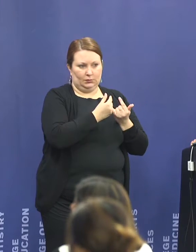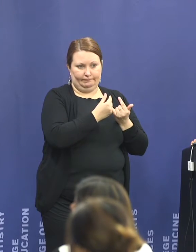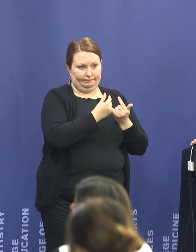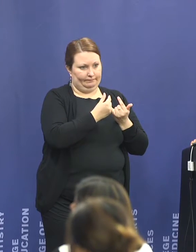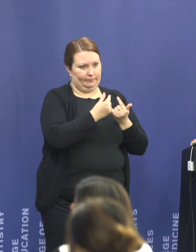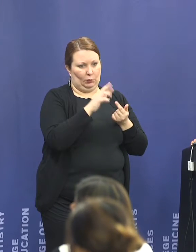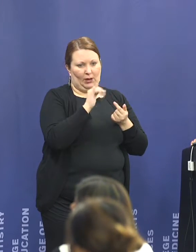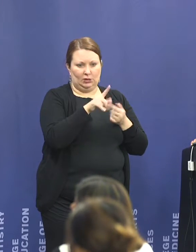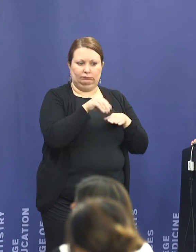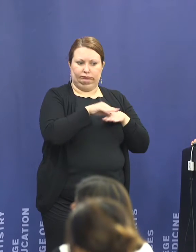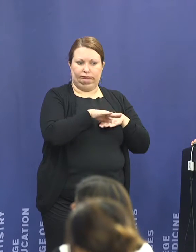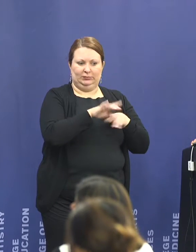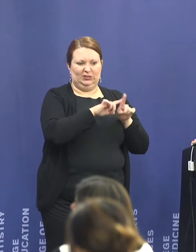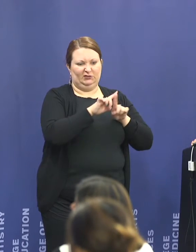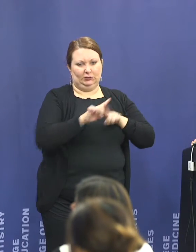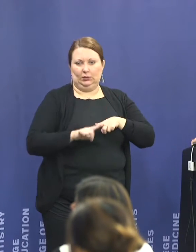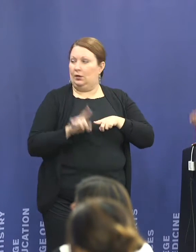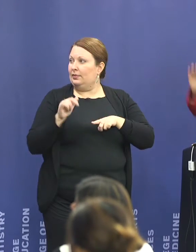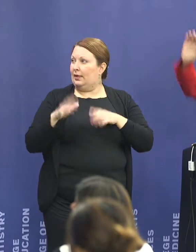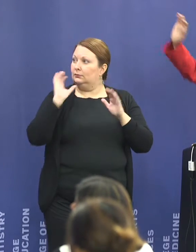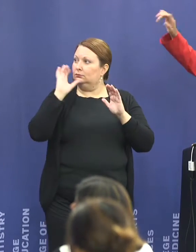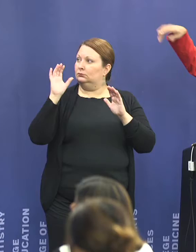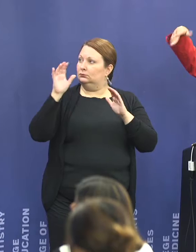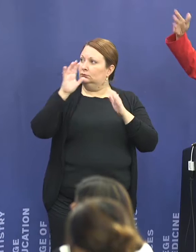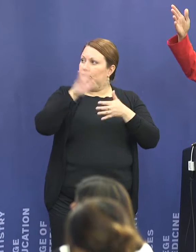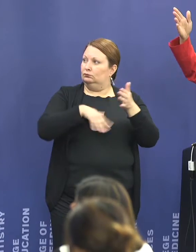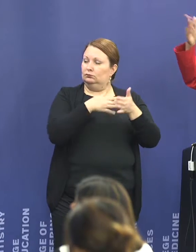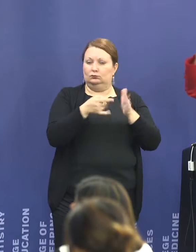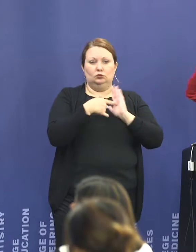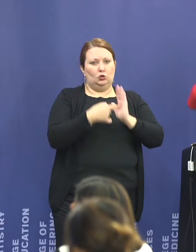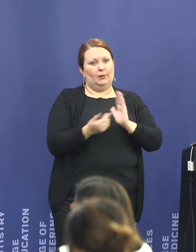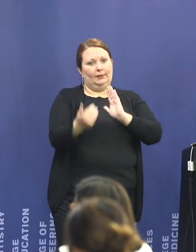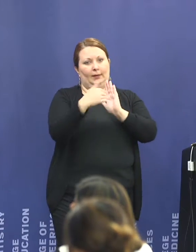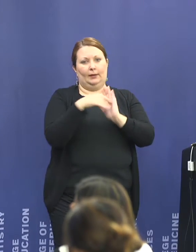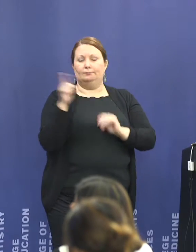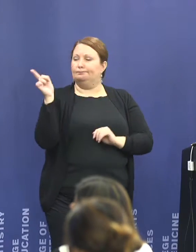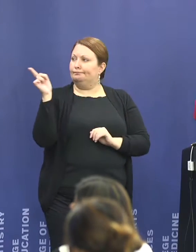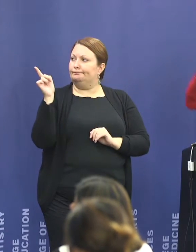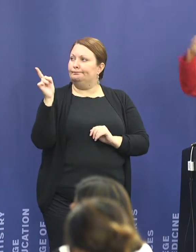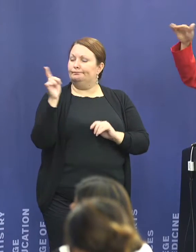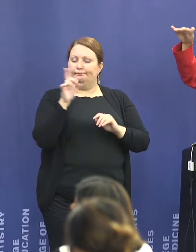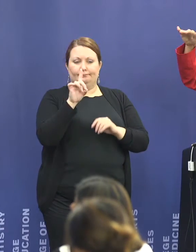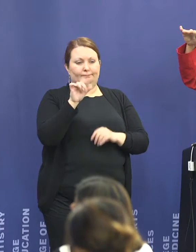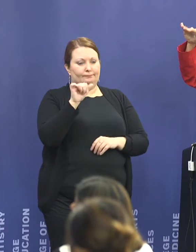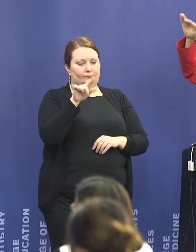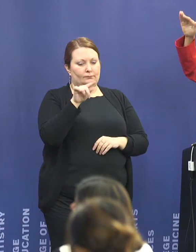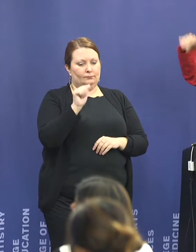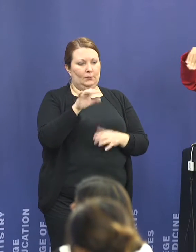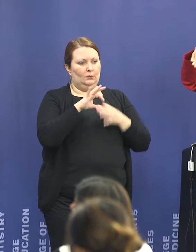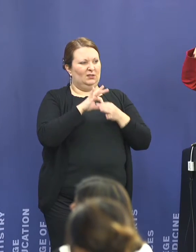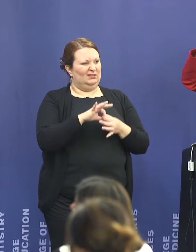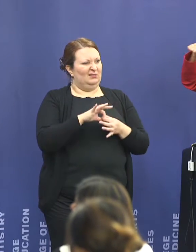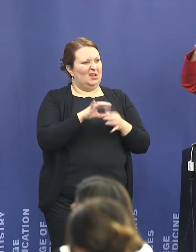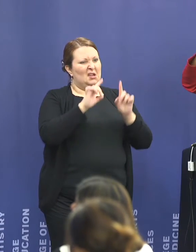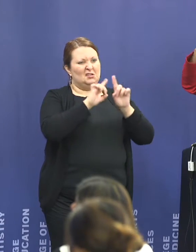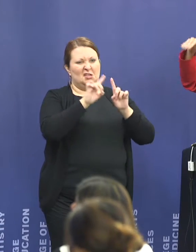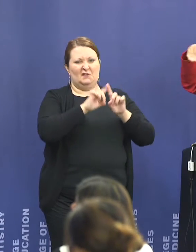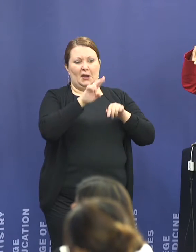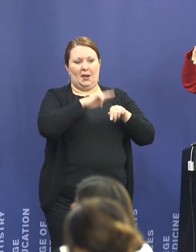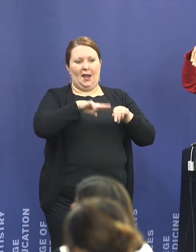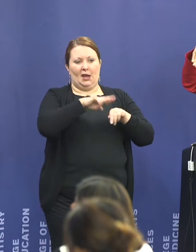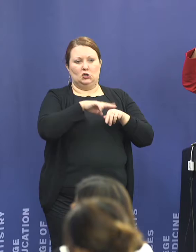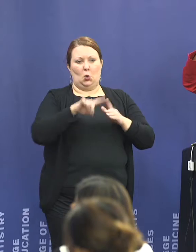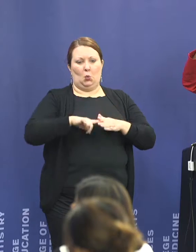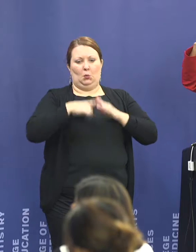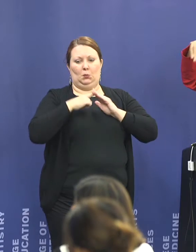differently. Here's just a slide that shows, again, what I mentioned earlier about how different national